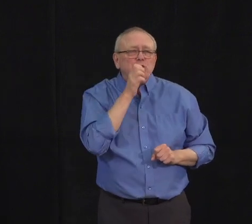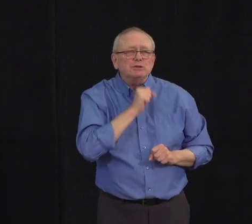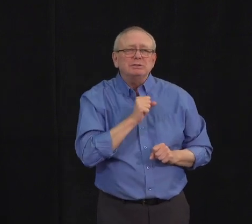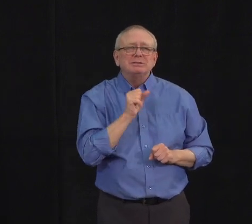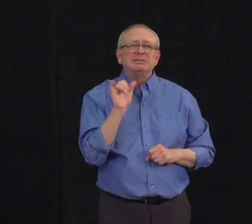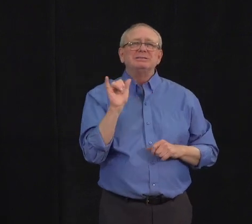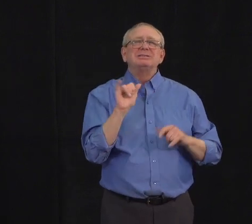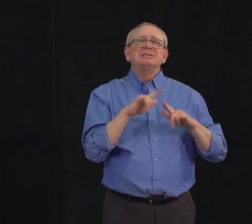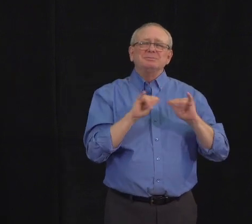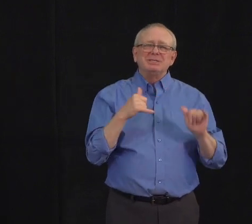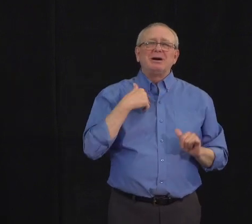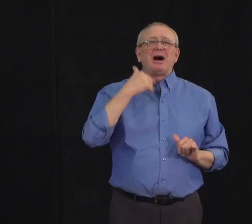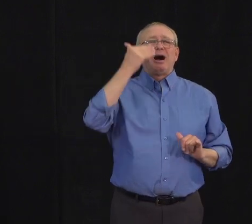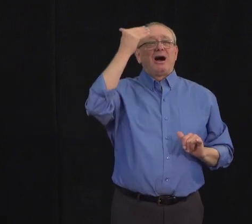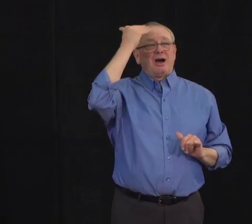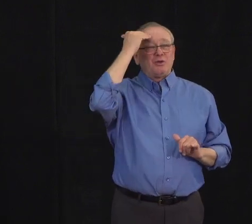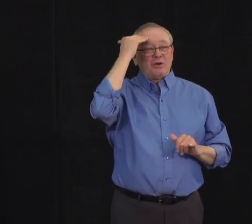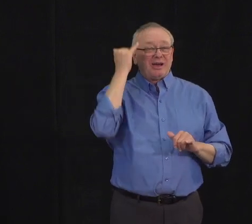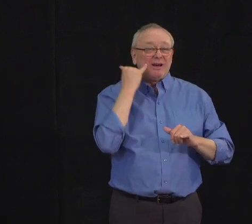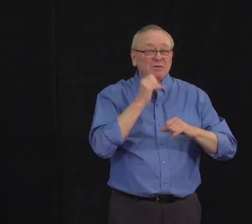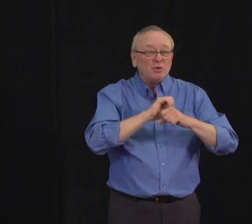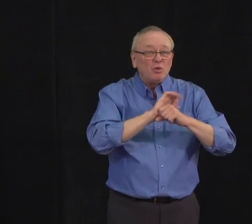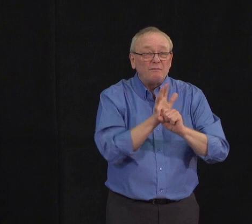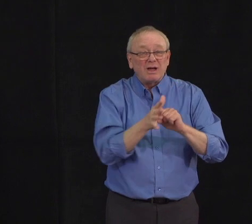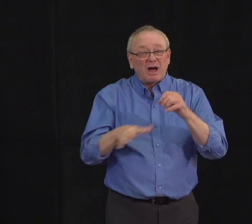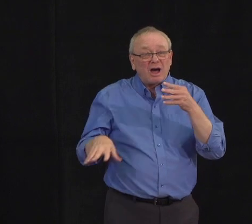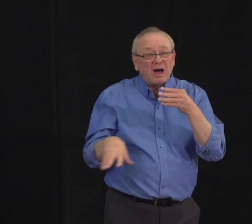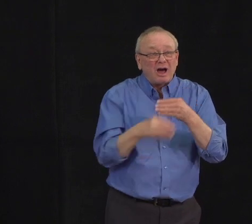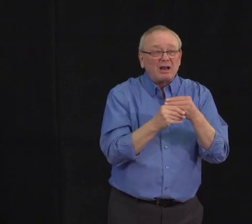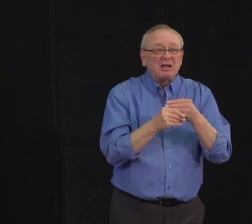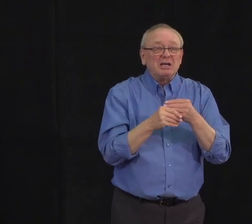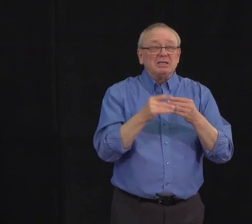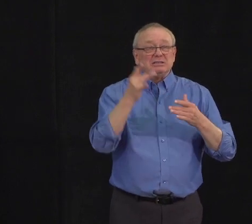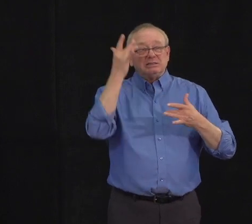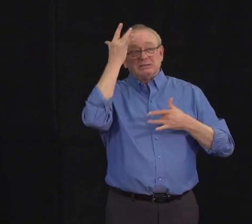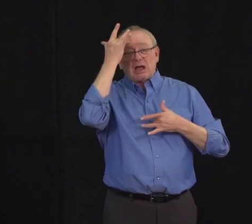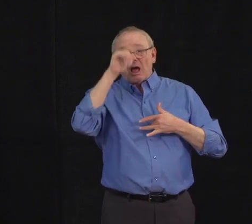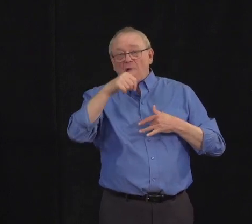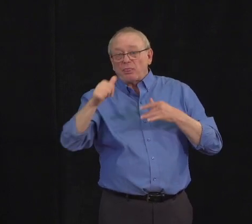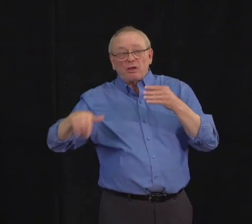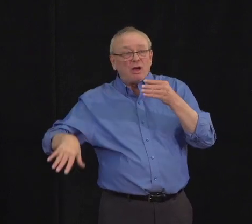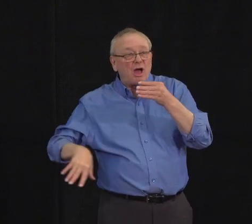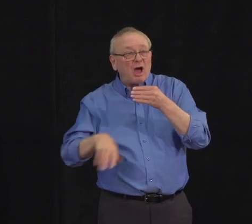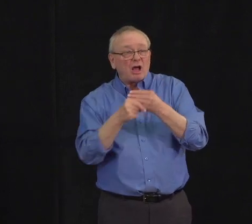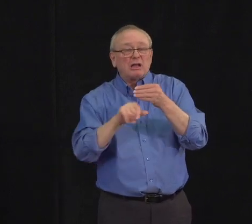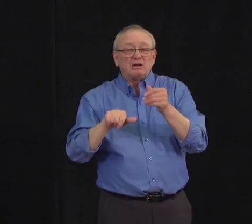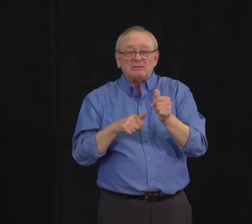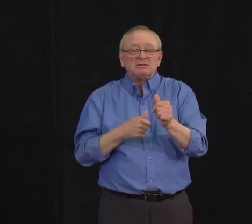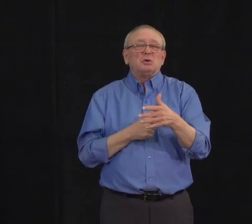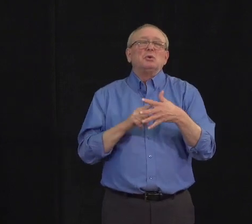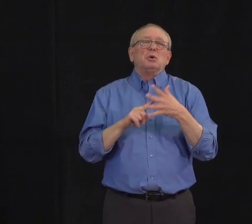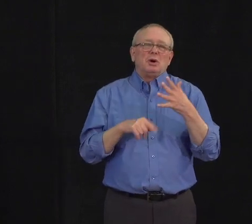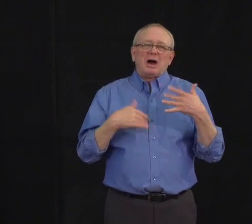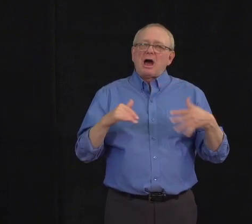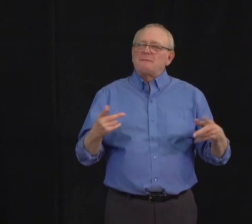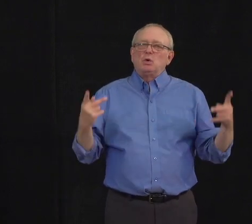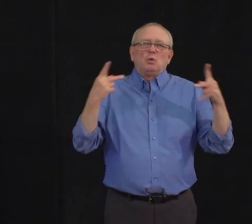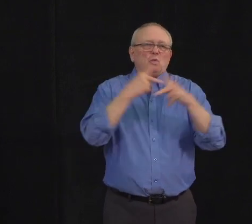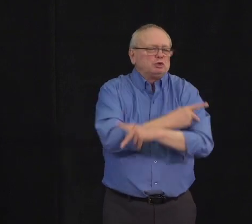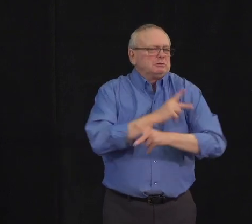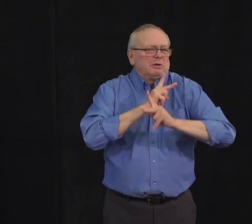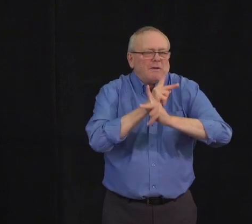COVID-related hospitalizations and deaths in younger people are things that can be addressed. Factors such as